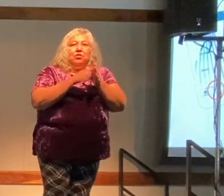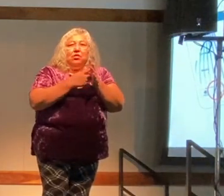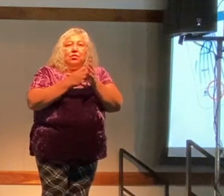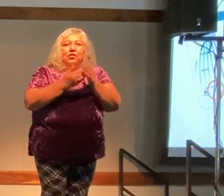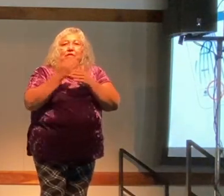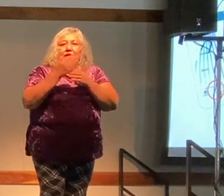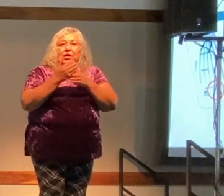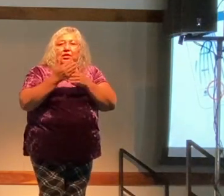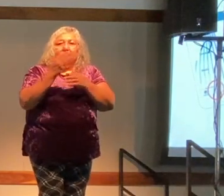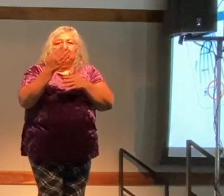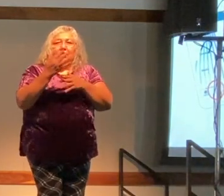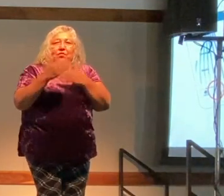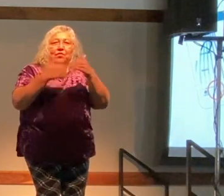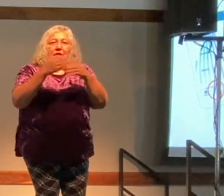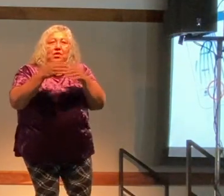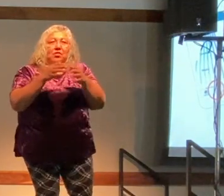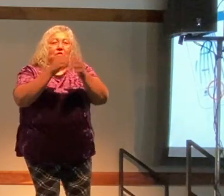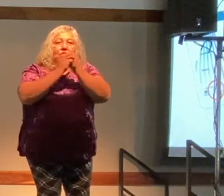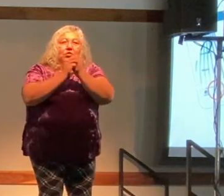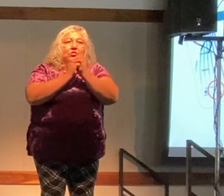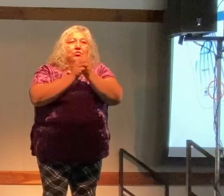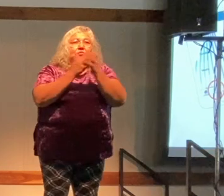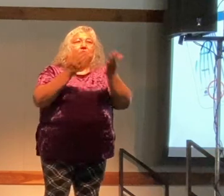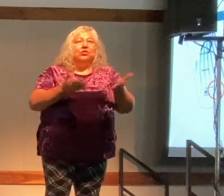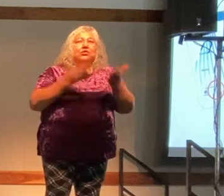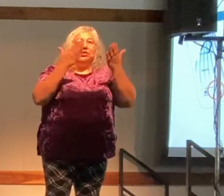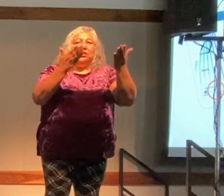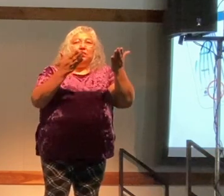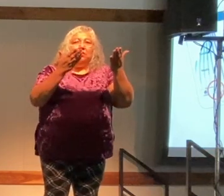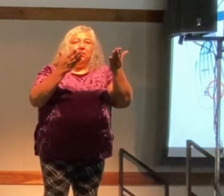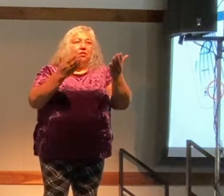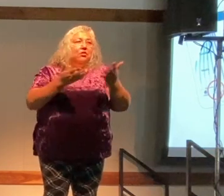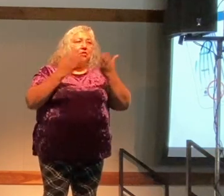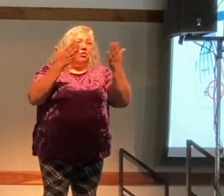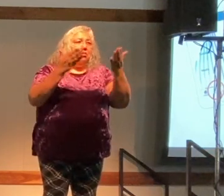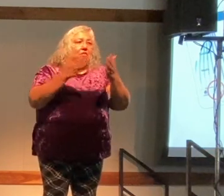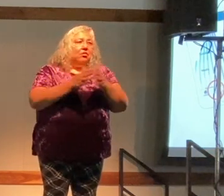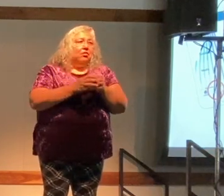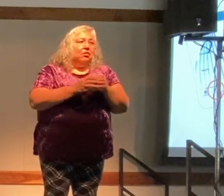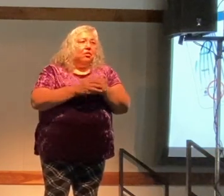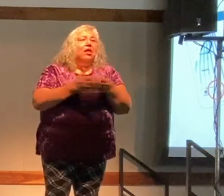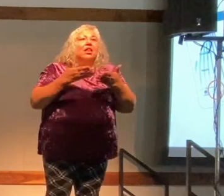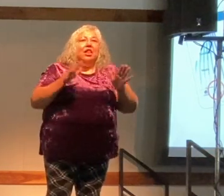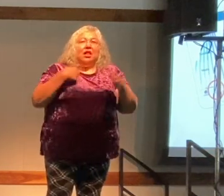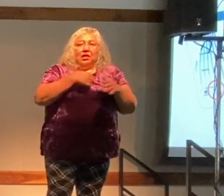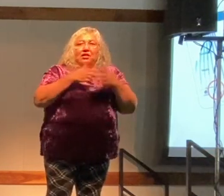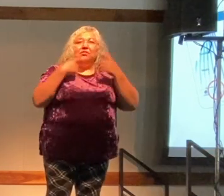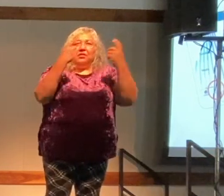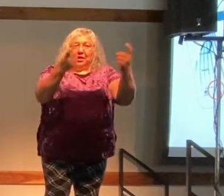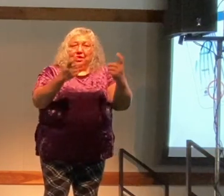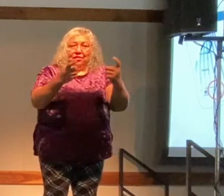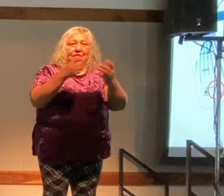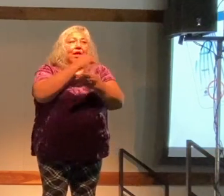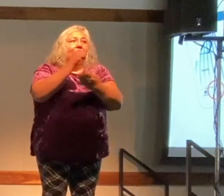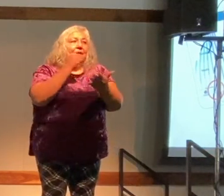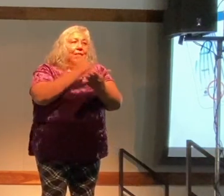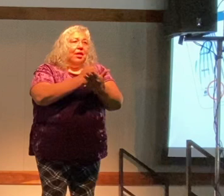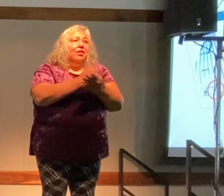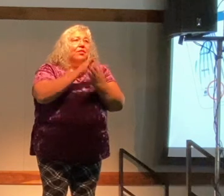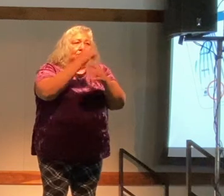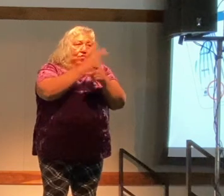the next phase of worship, which is tithe and offering. Amen. Let us give. Let us give. Amen. That's right, Bill.